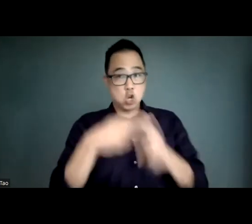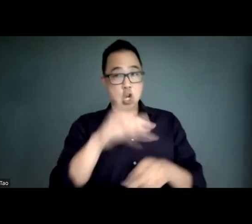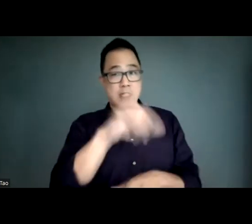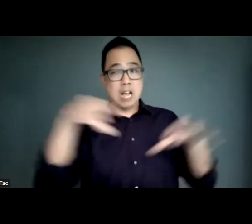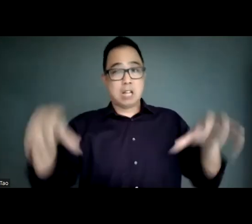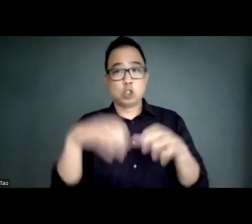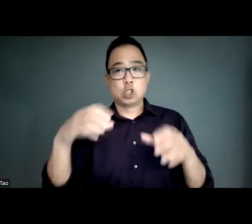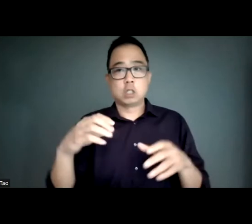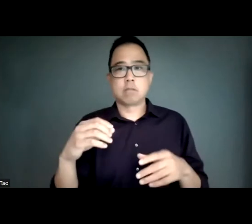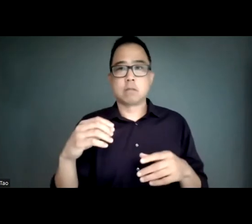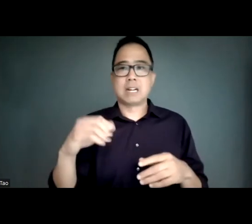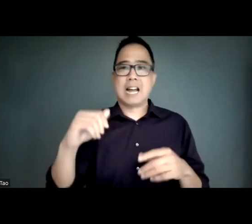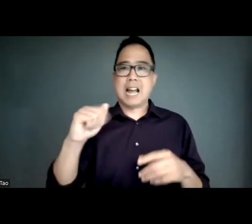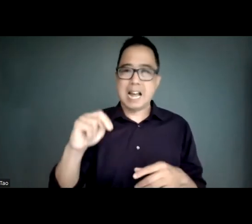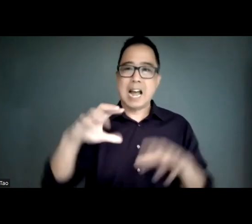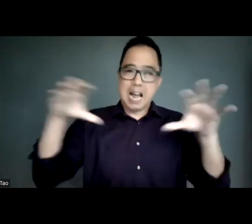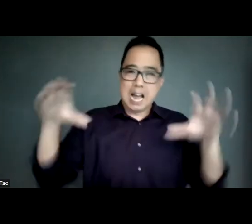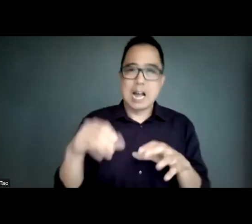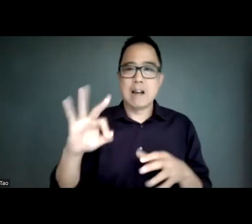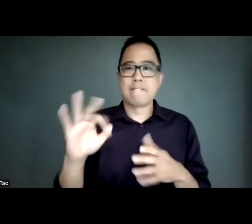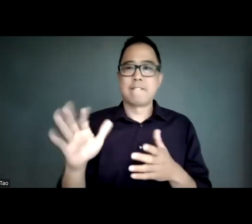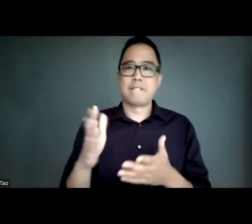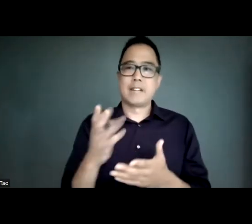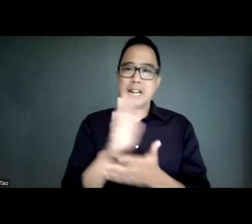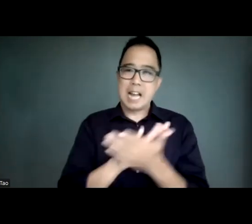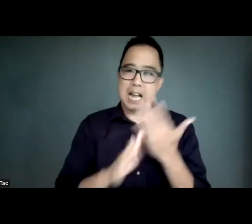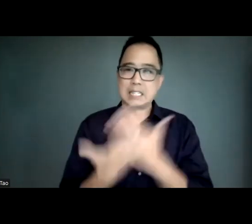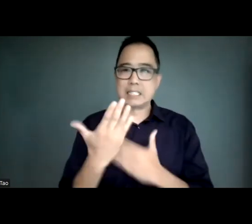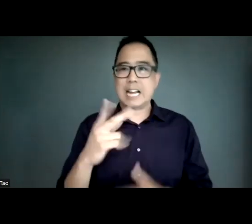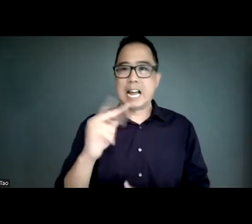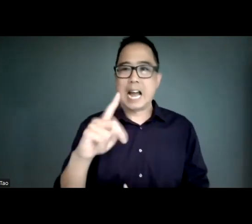Because that action